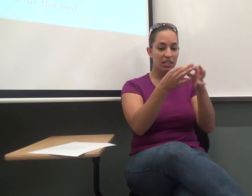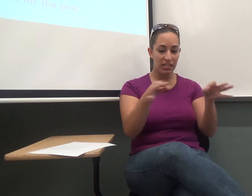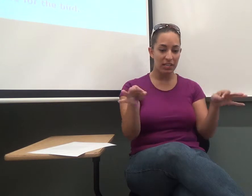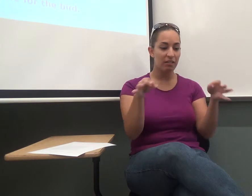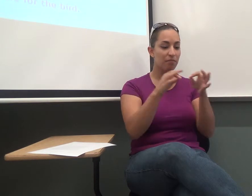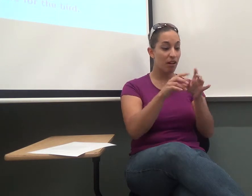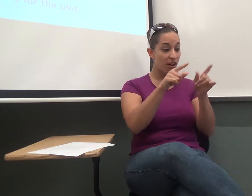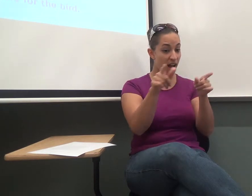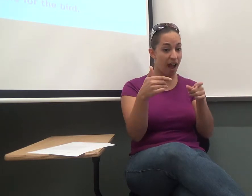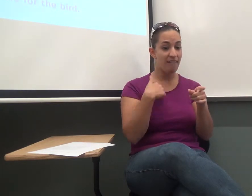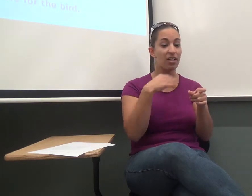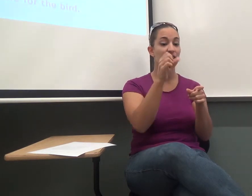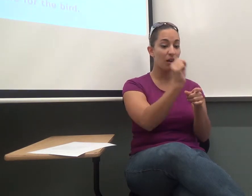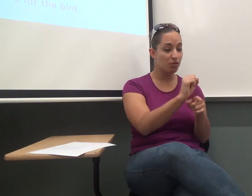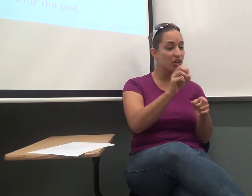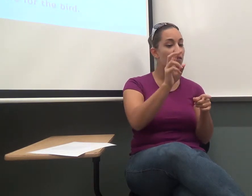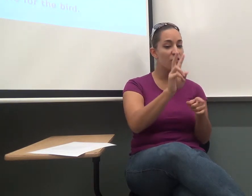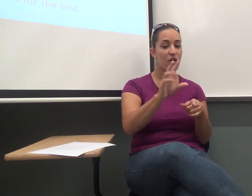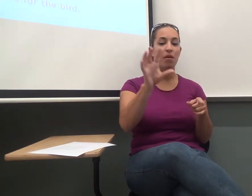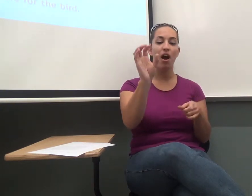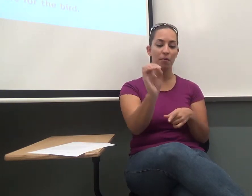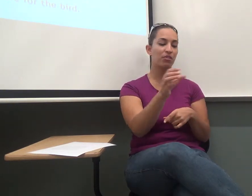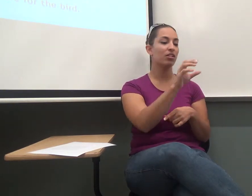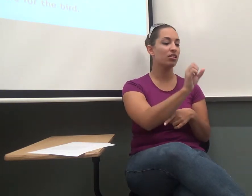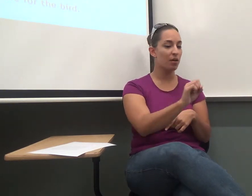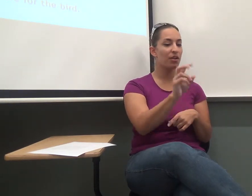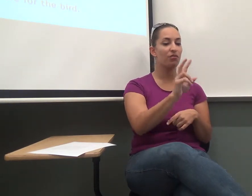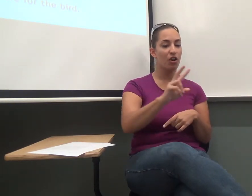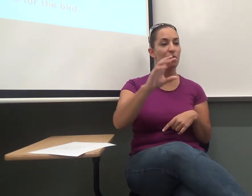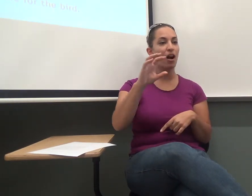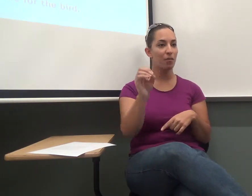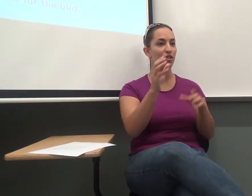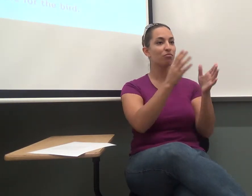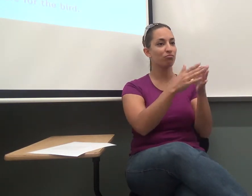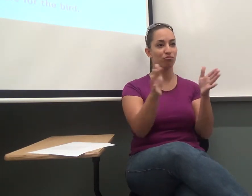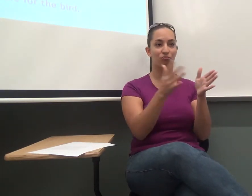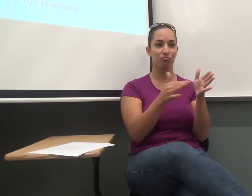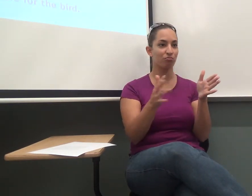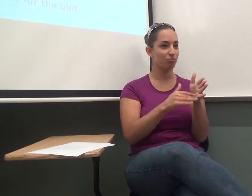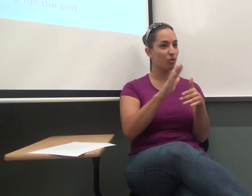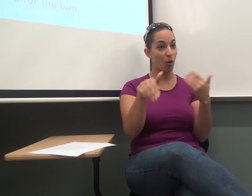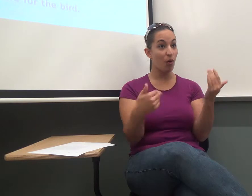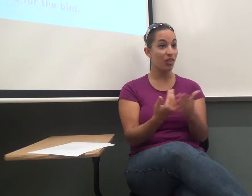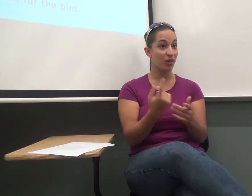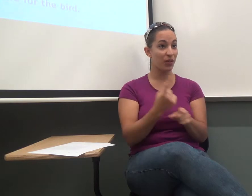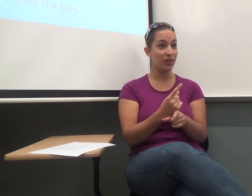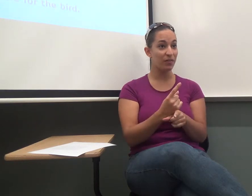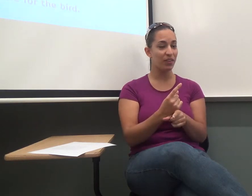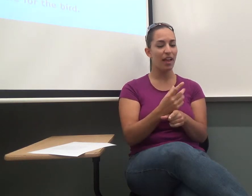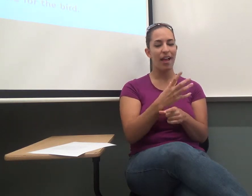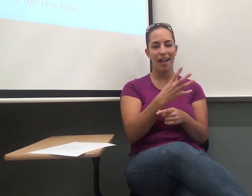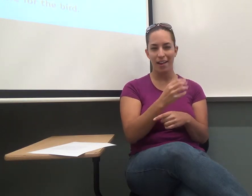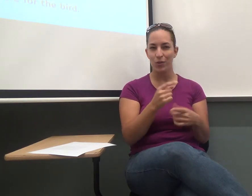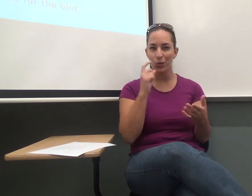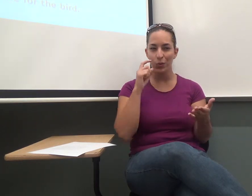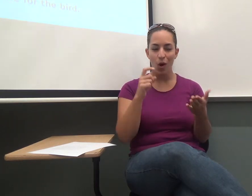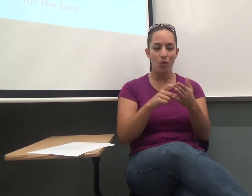verbs, and objects. That we have subjects, verbs, and objects throughout the whole thing. And notice the consistency with which